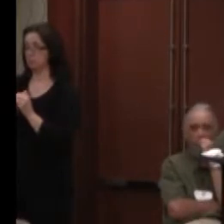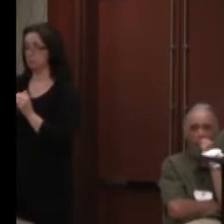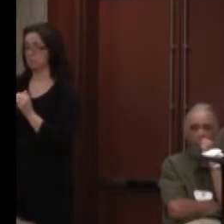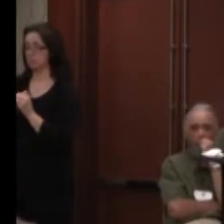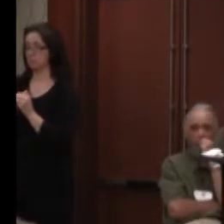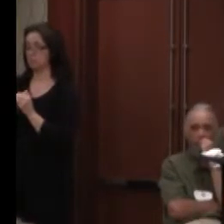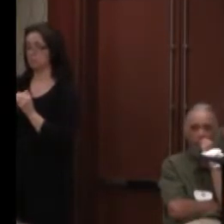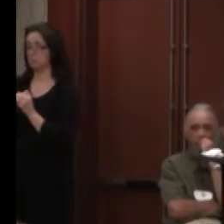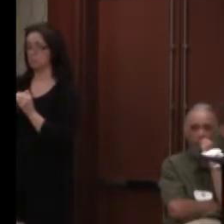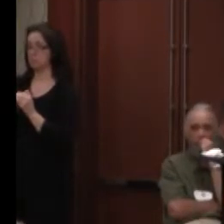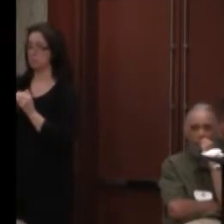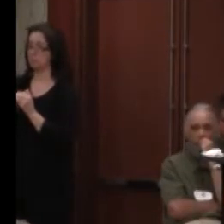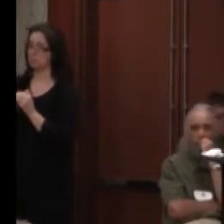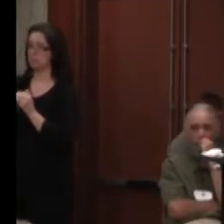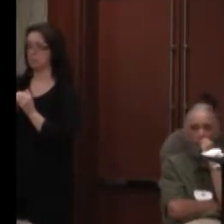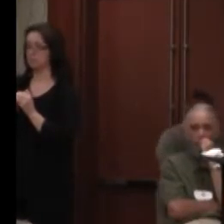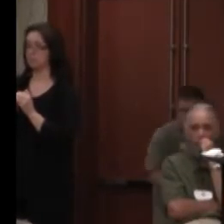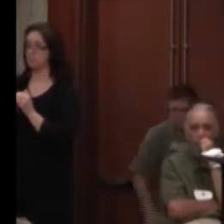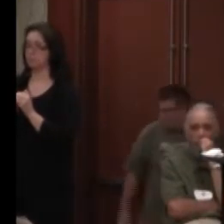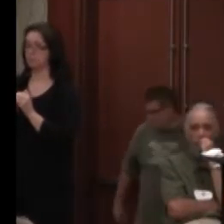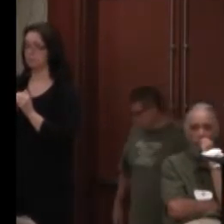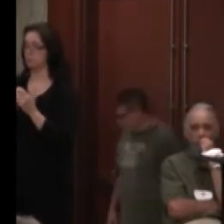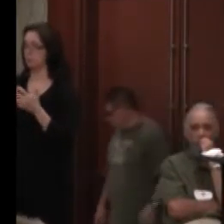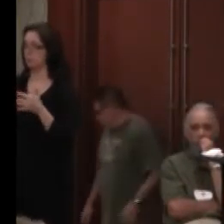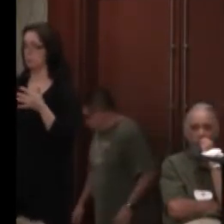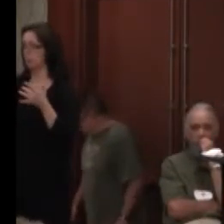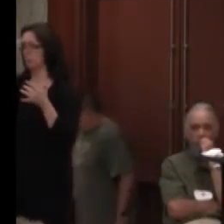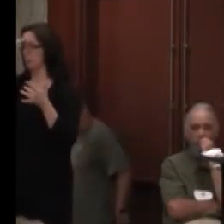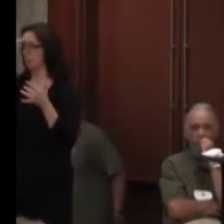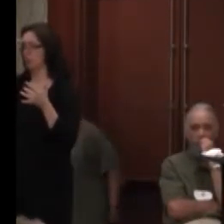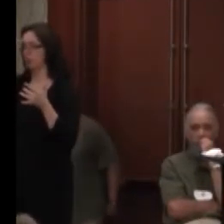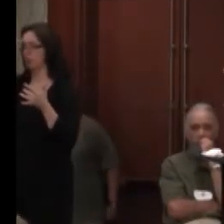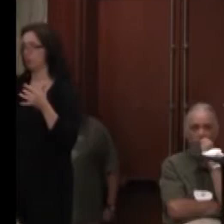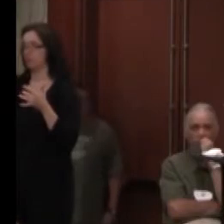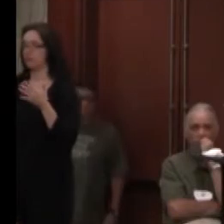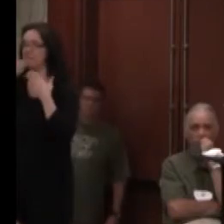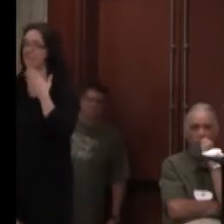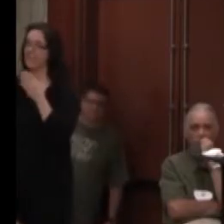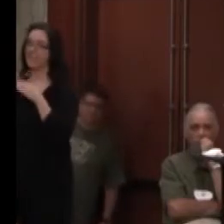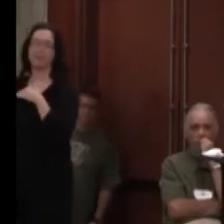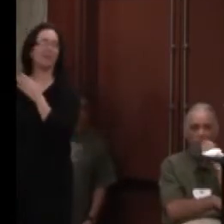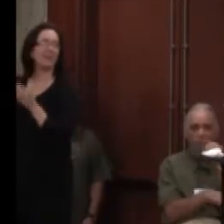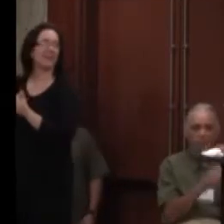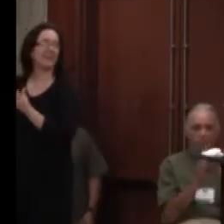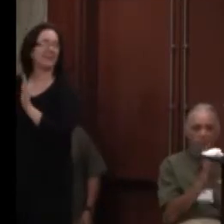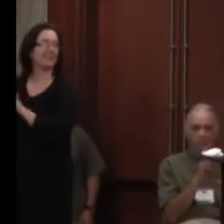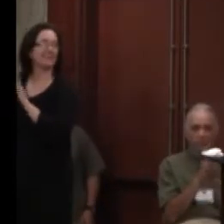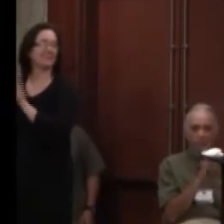has been brilliant. Thank you all.